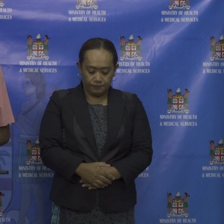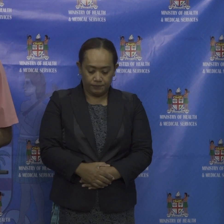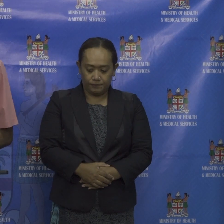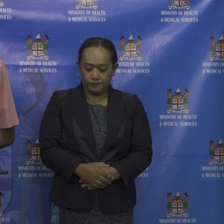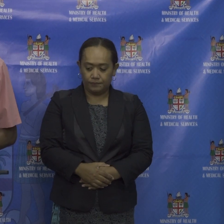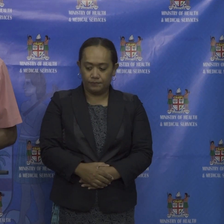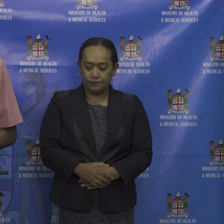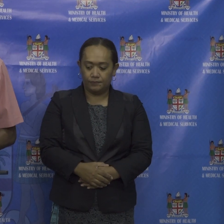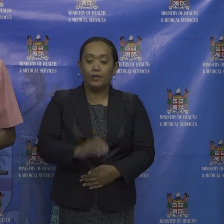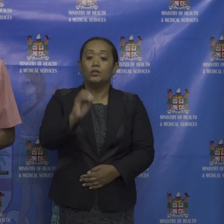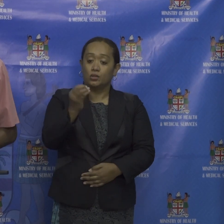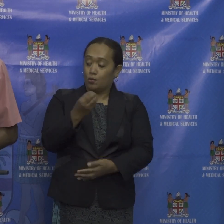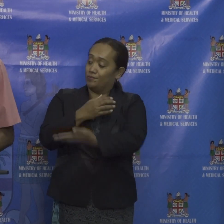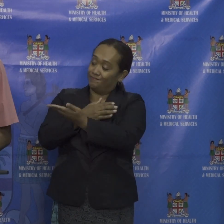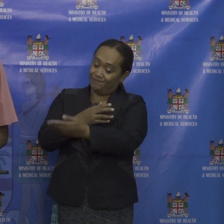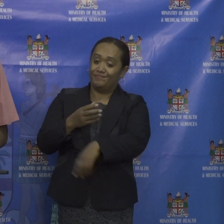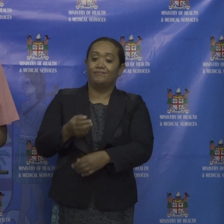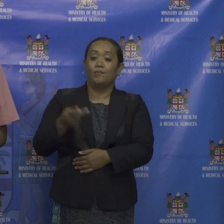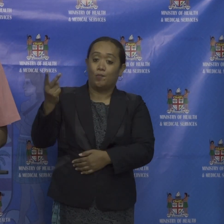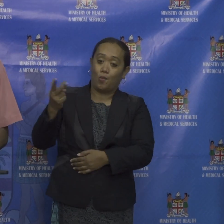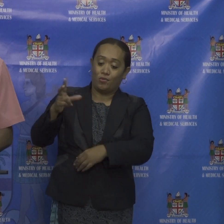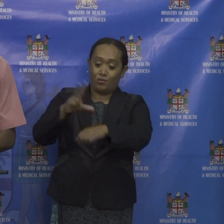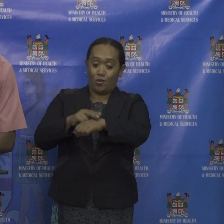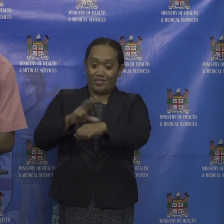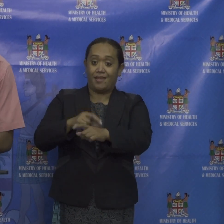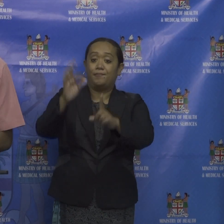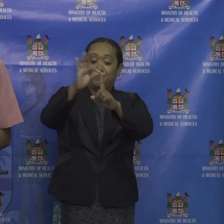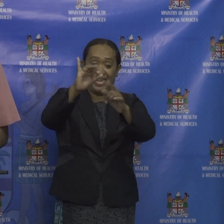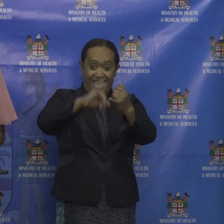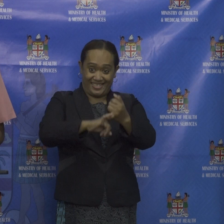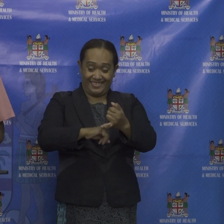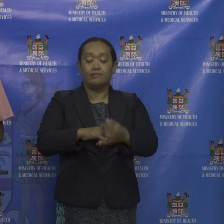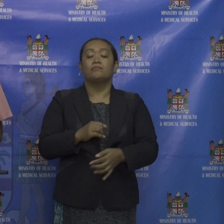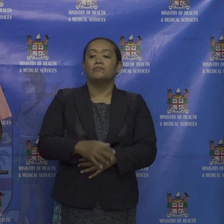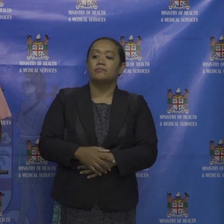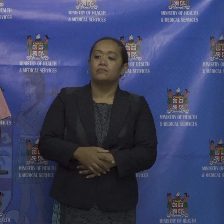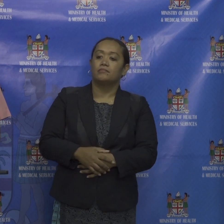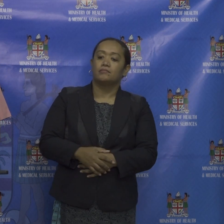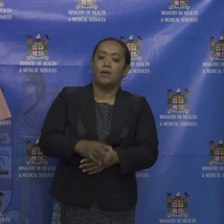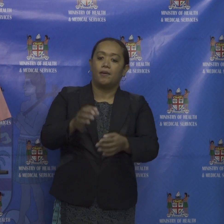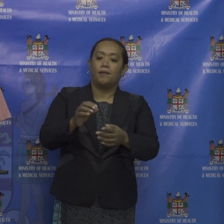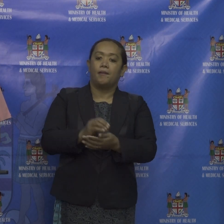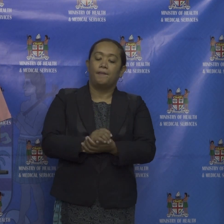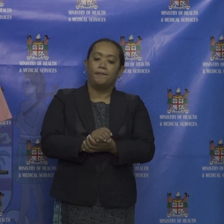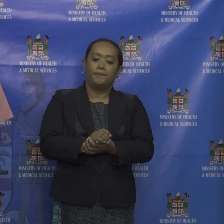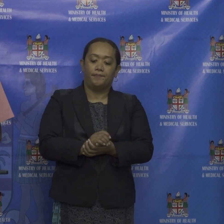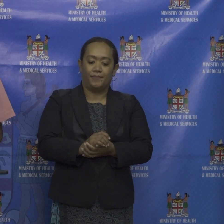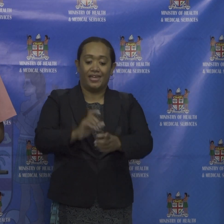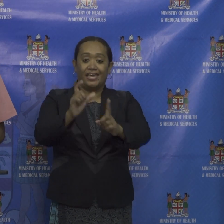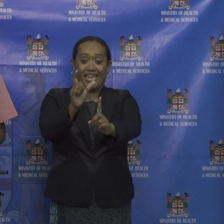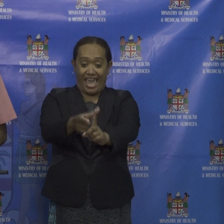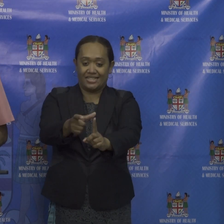So as stated by the Permanent Secretary, in the case of